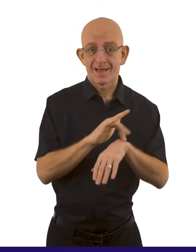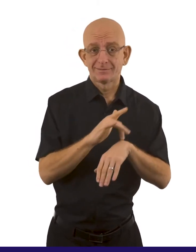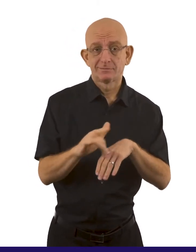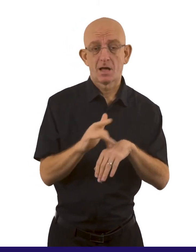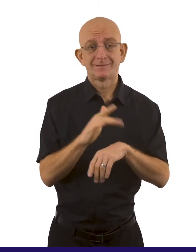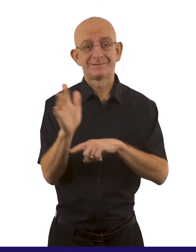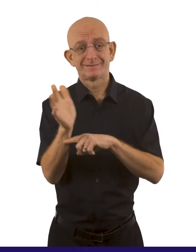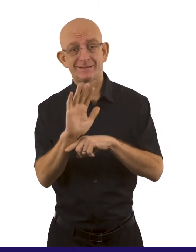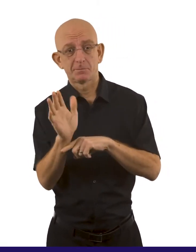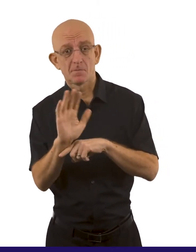Theatres and cinemas.